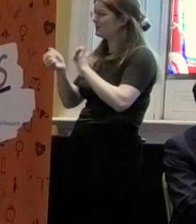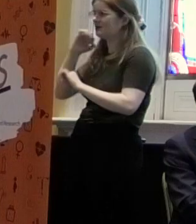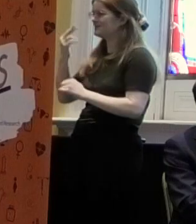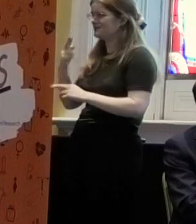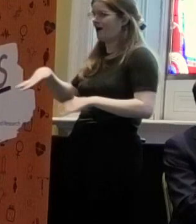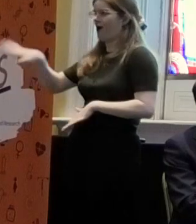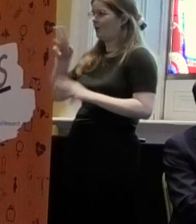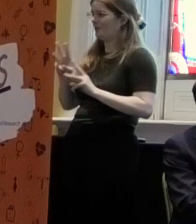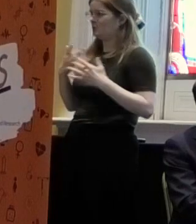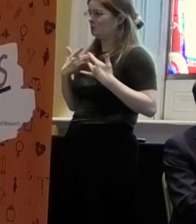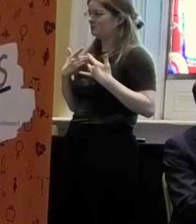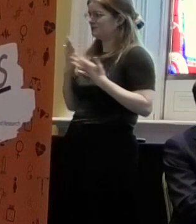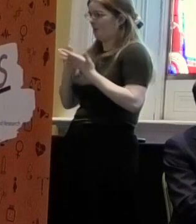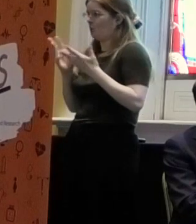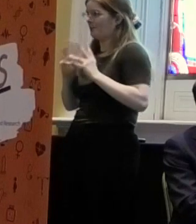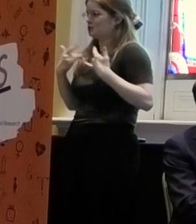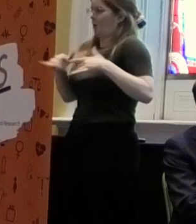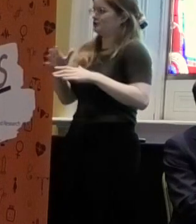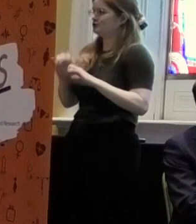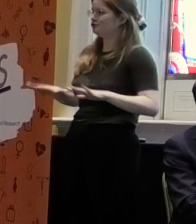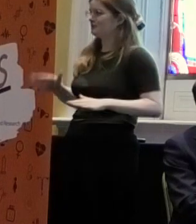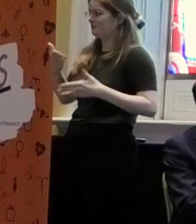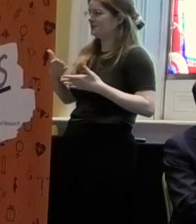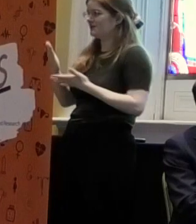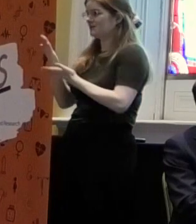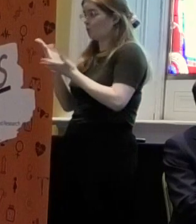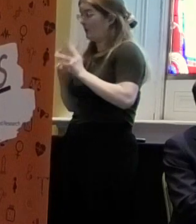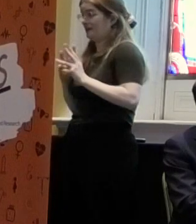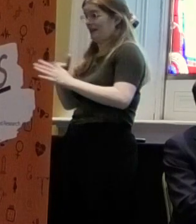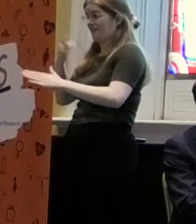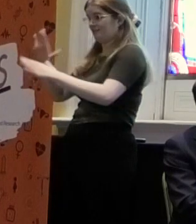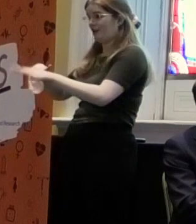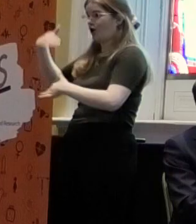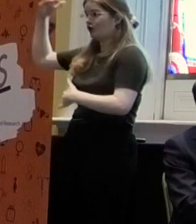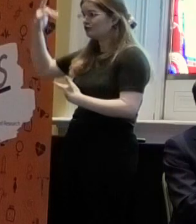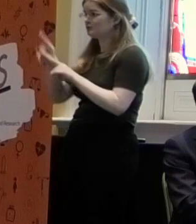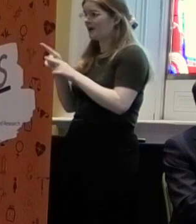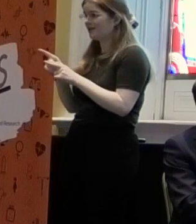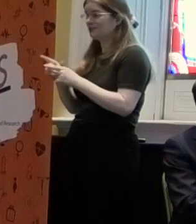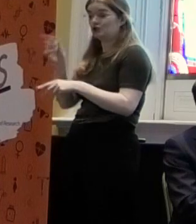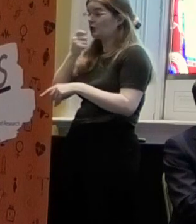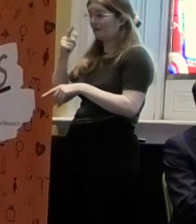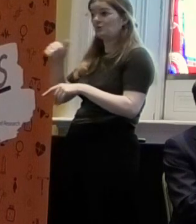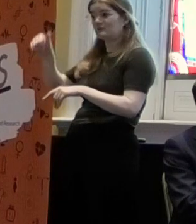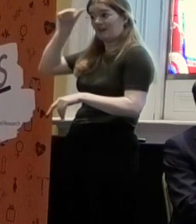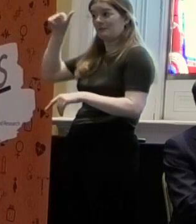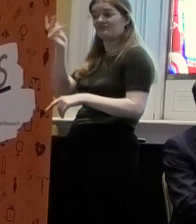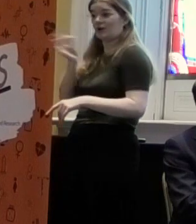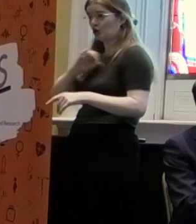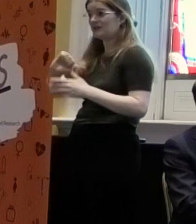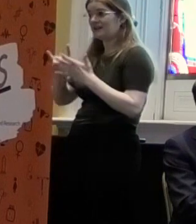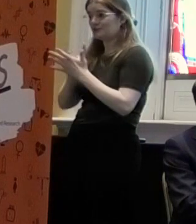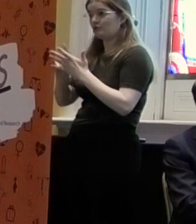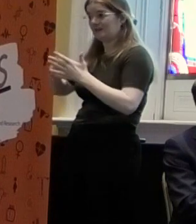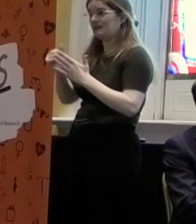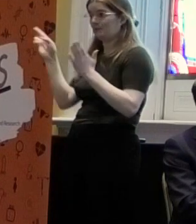children, and people are living longer, but that was initially the focus. But Ireland was, Dublin was quite famous for its reporting, I think, and